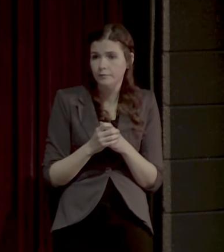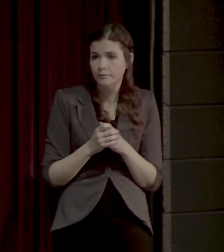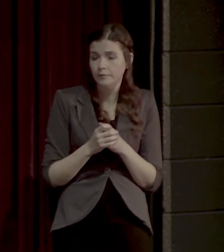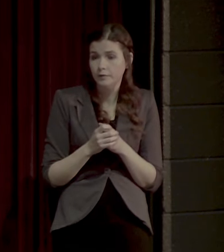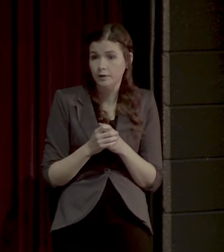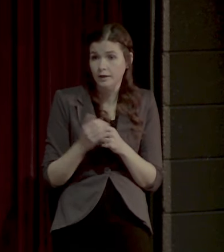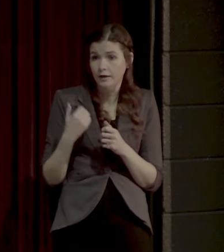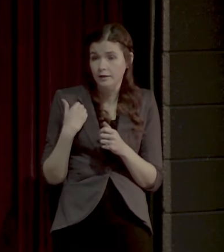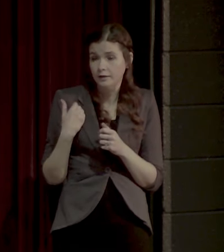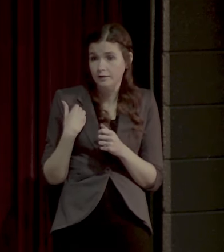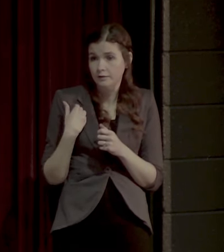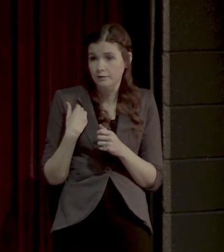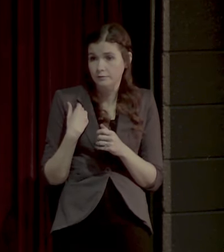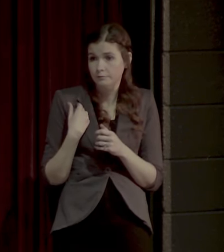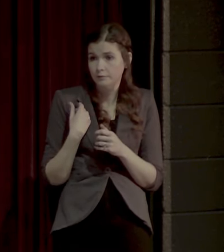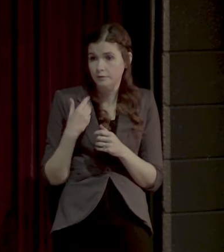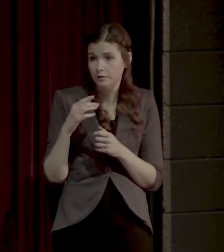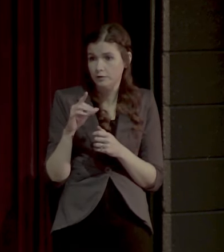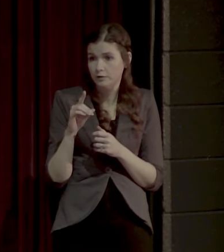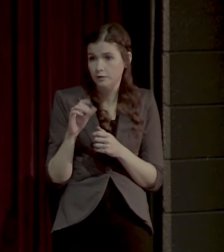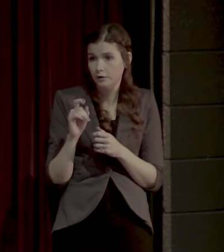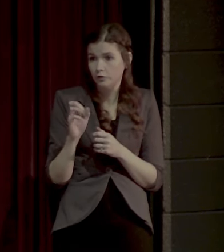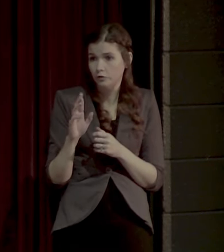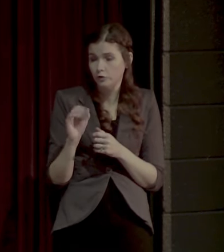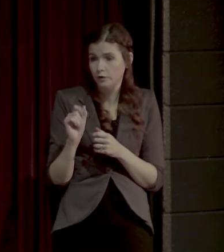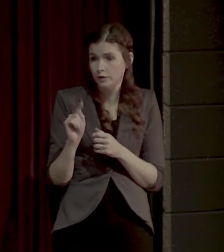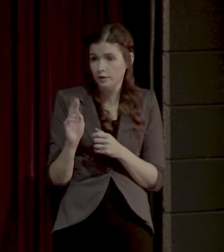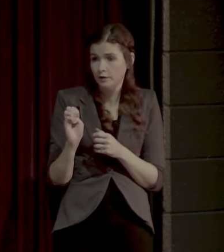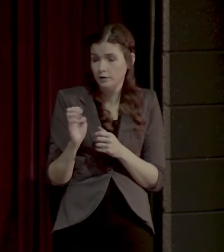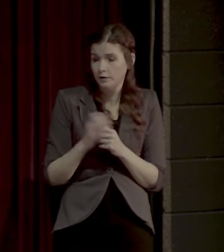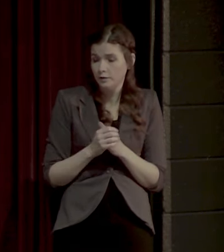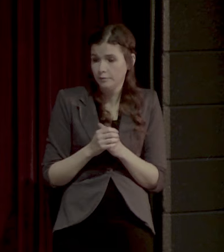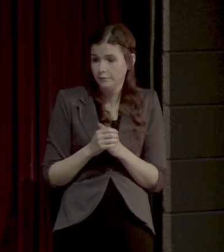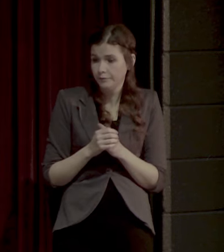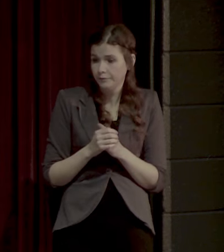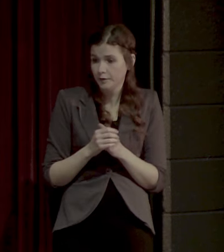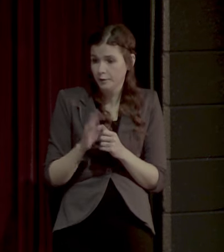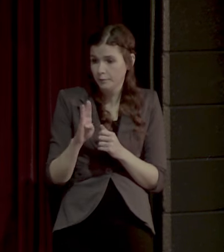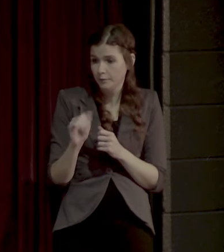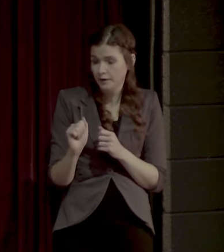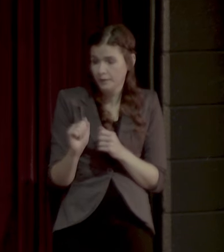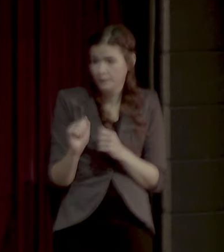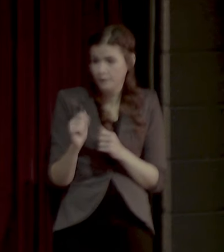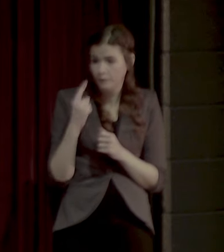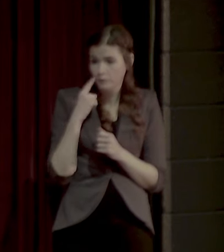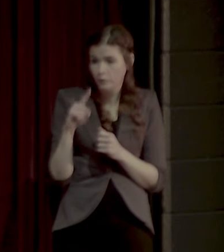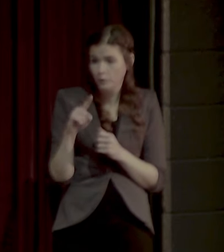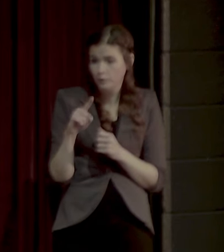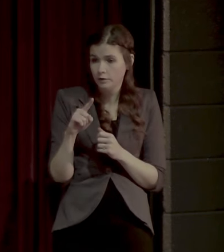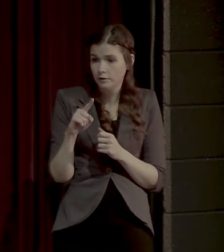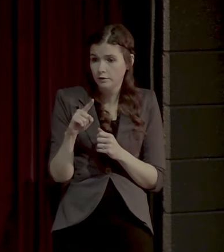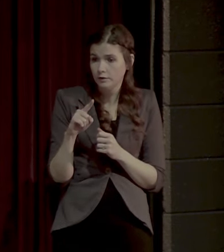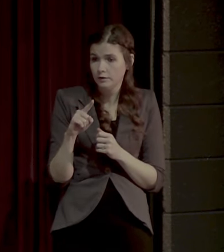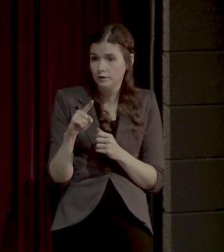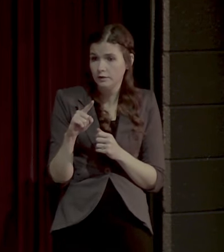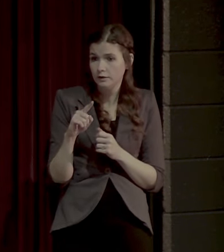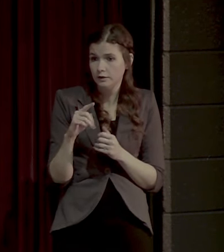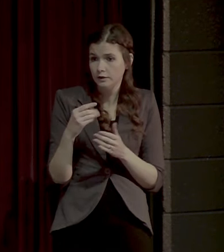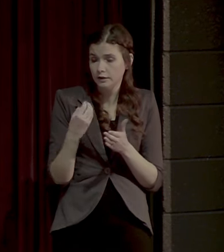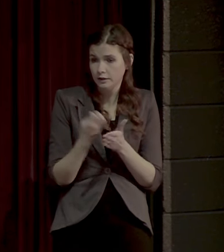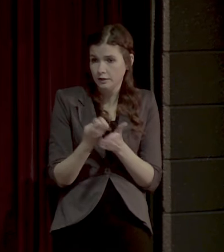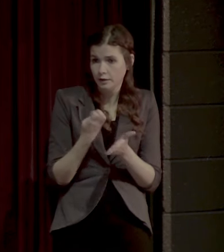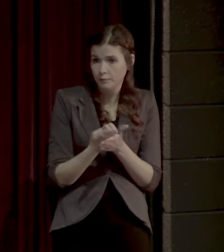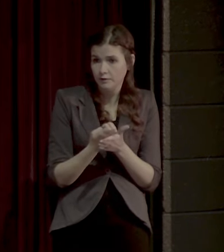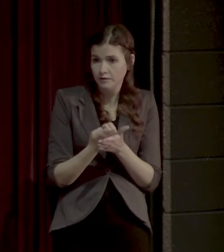Doctorate from Georgetown University Law Center in Washington, D.C., cum laude, a BA in Economics, summa cum laude, from Baylor University in Waco,